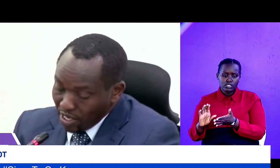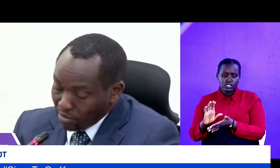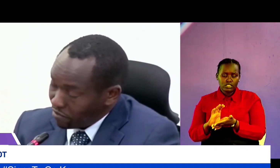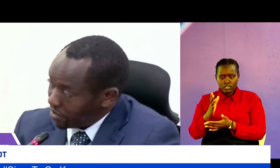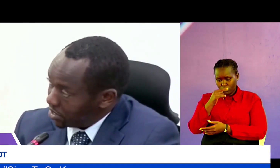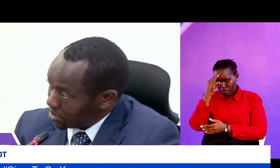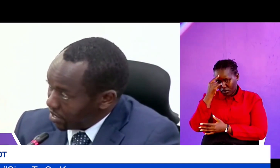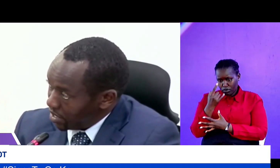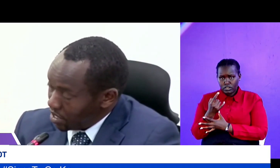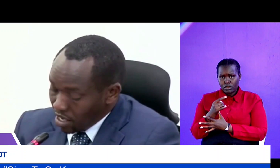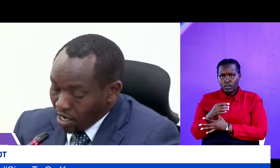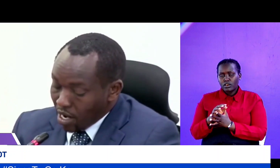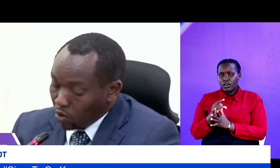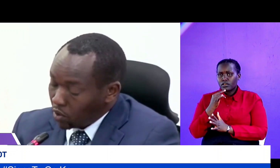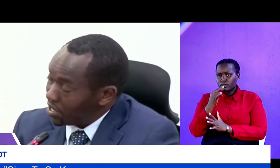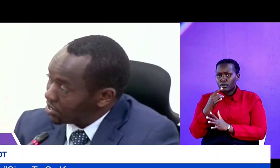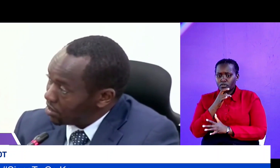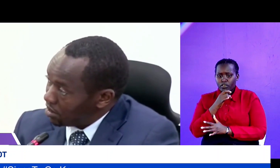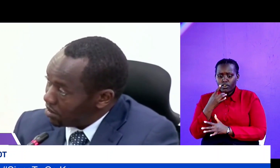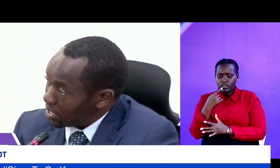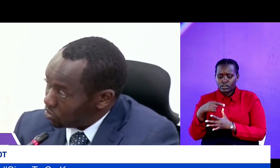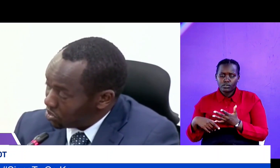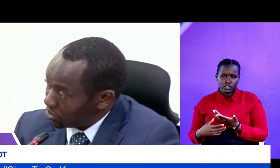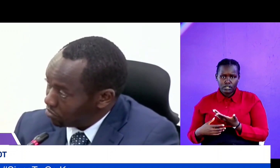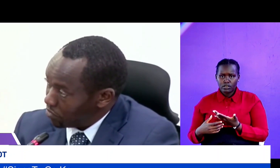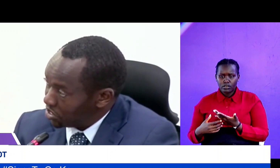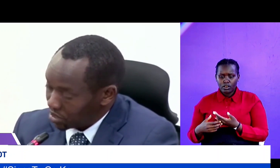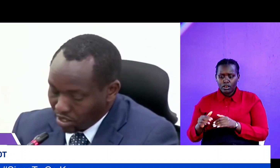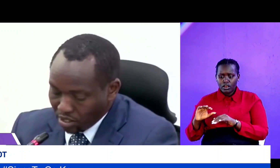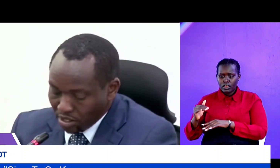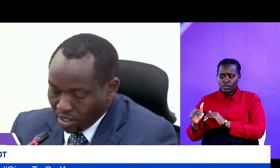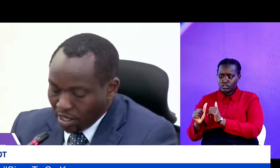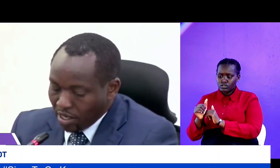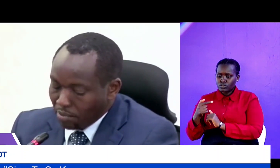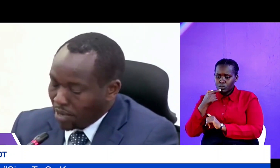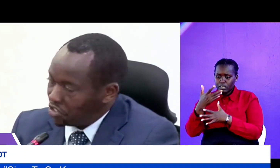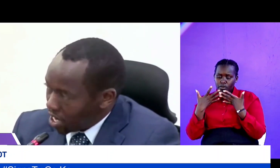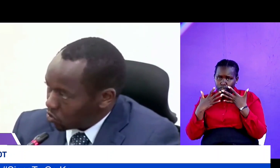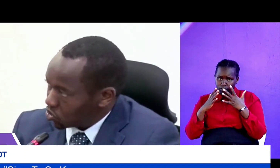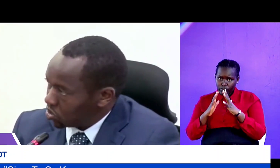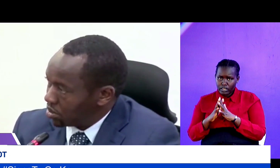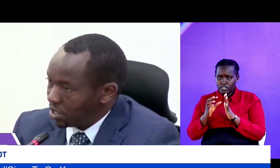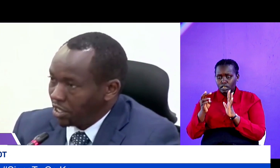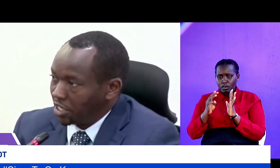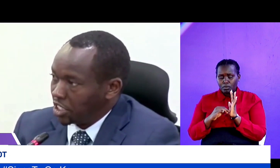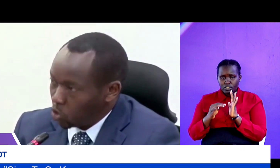I'm afraid to say, I'm looking at the counties that you've mentioned: Machakos,